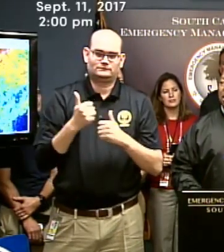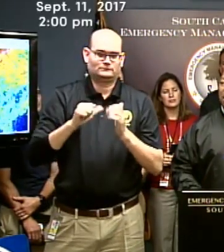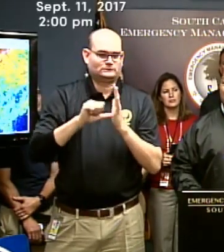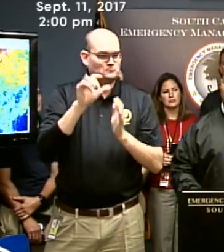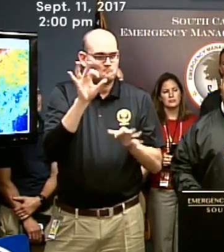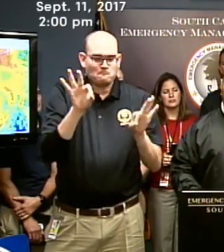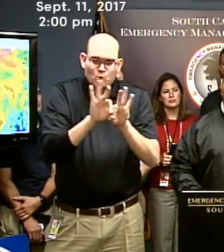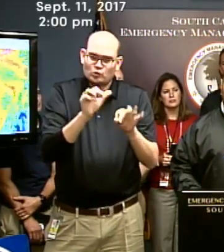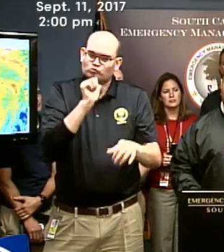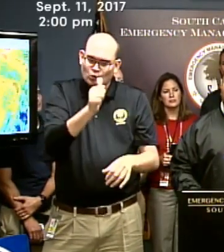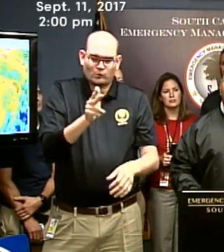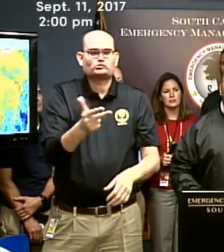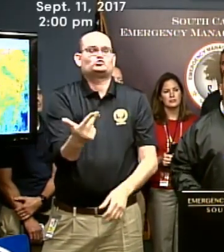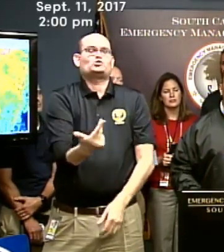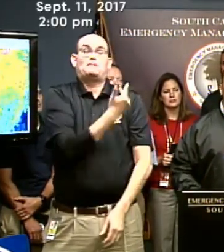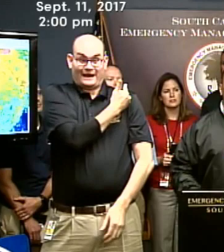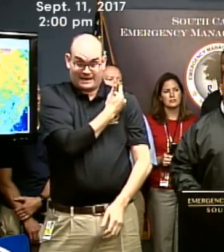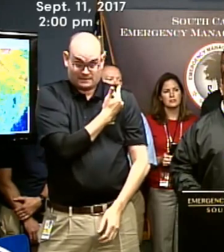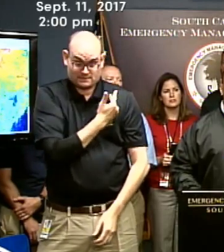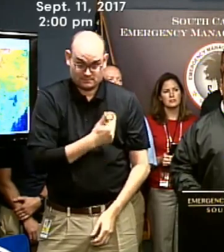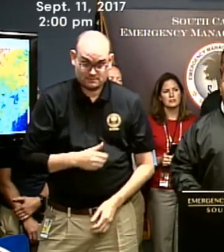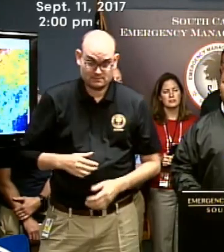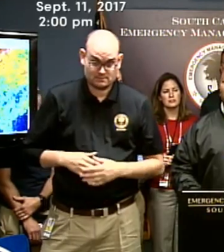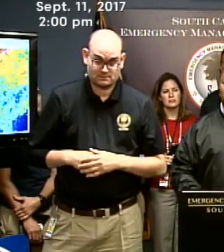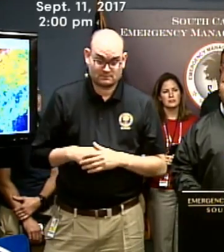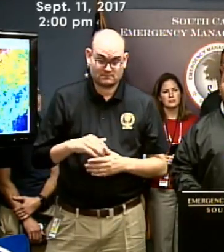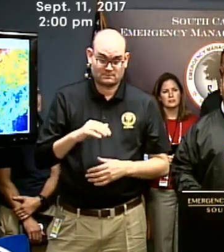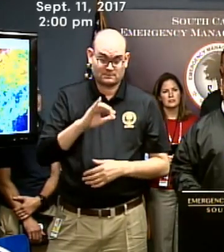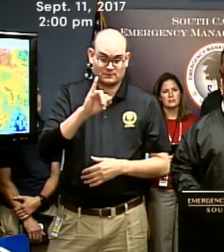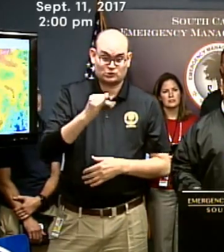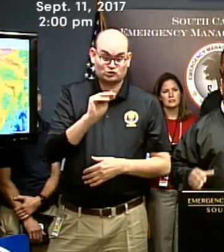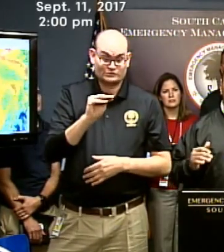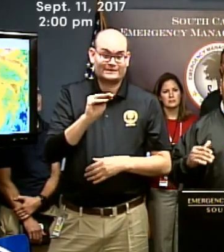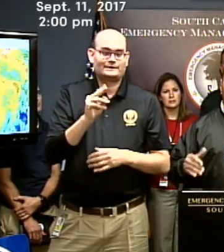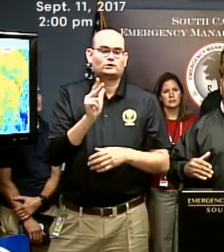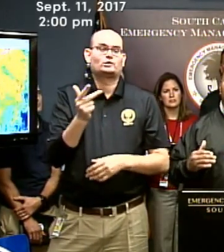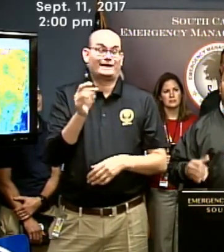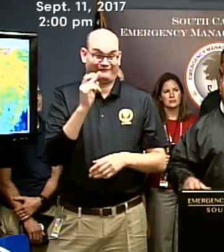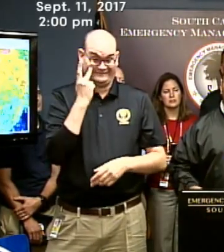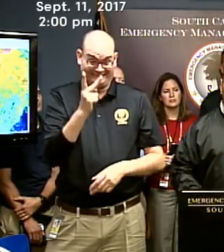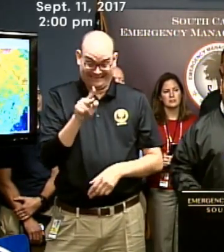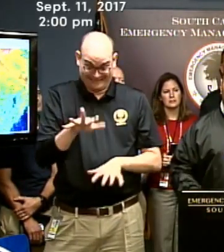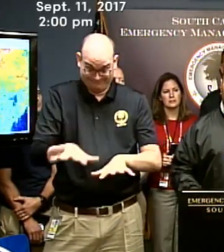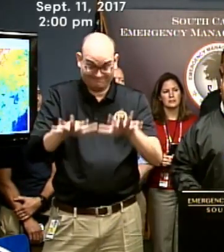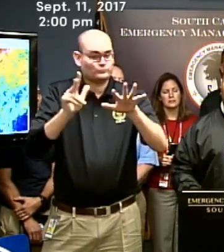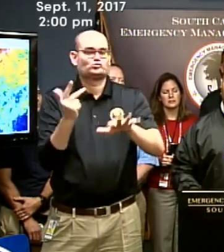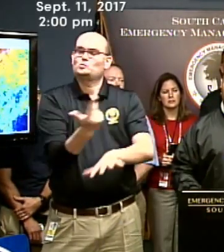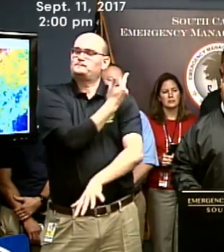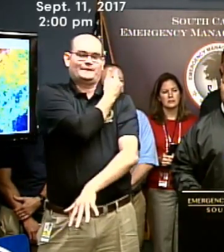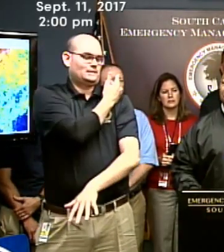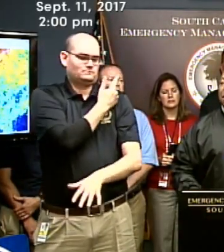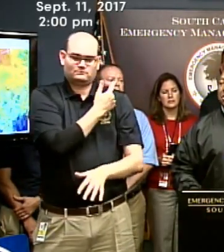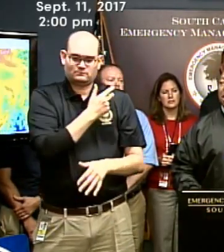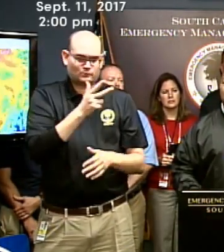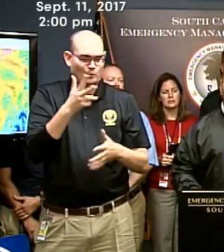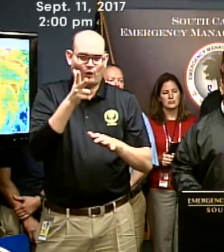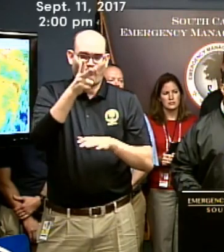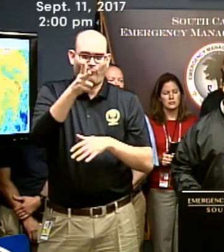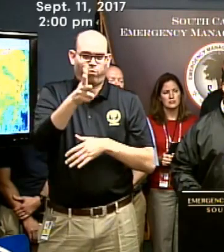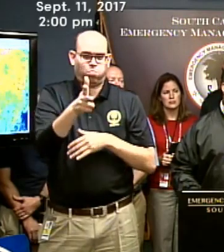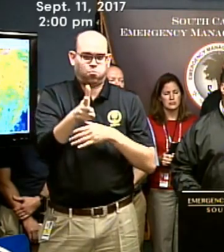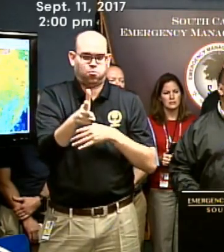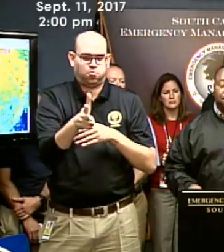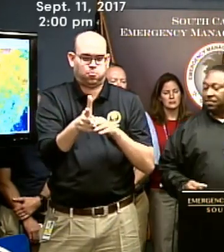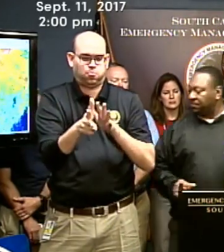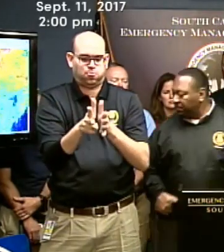meteorologist, he highlighted the importance of turn around, don't drown, because we never know what's under that standing water.